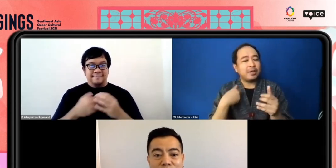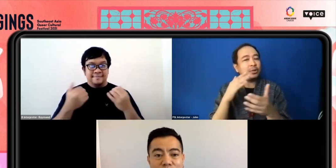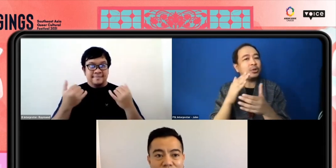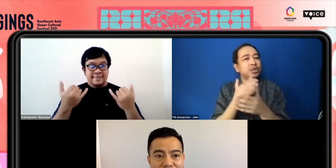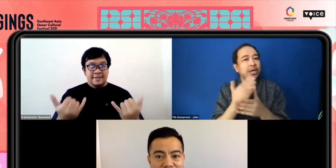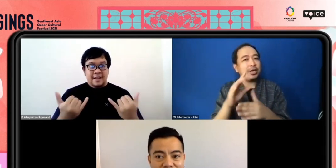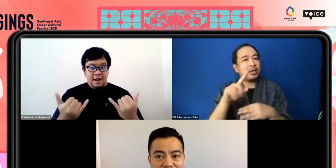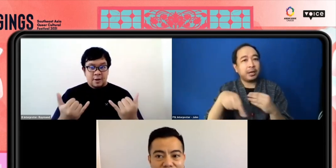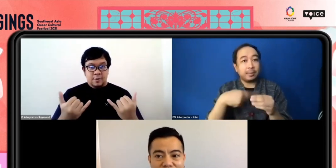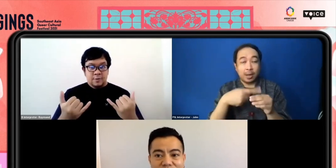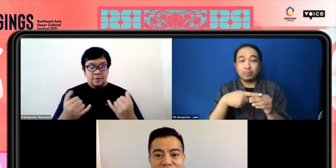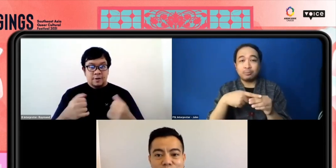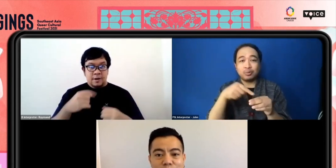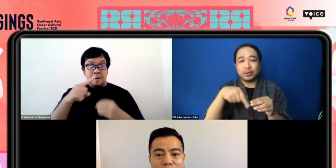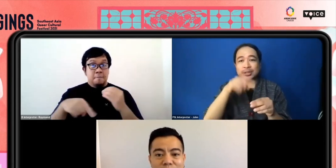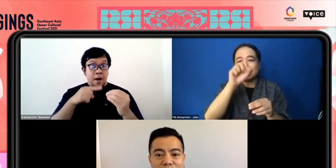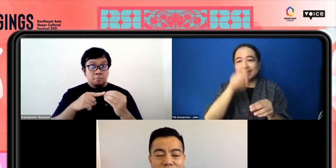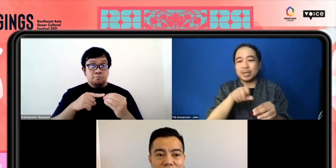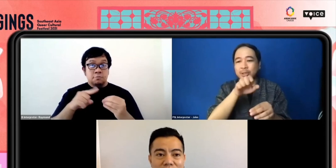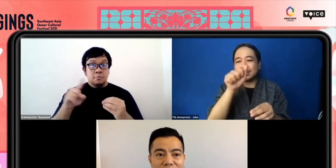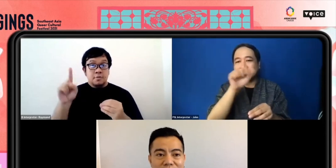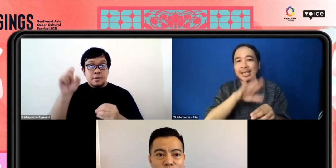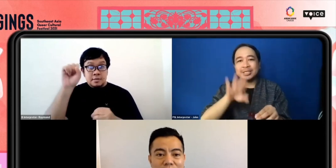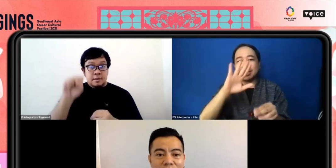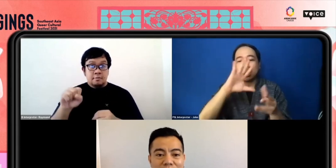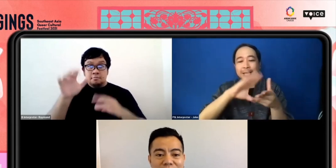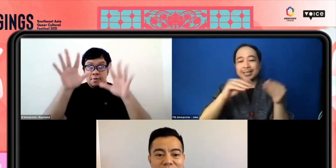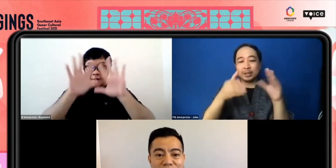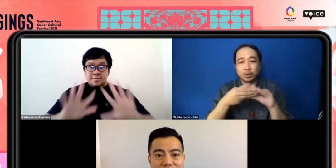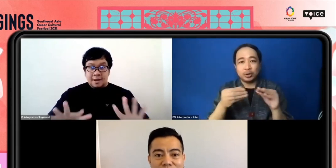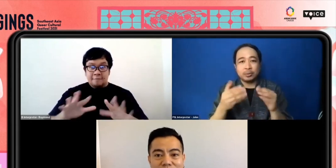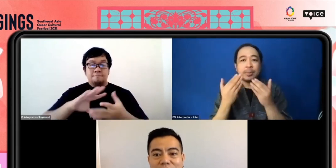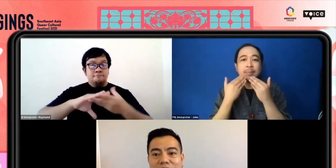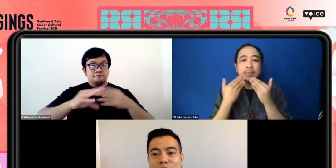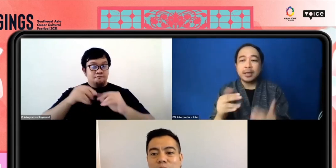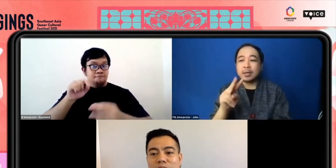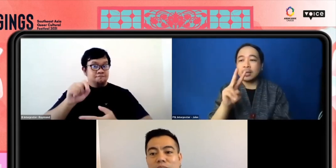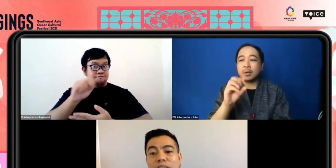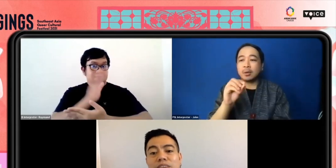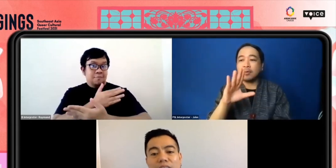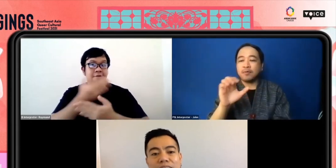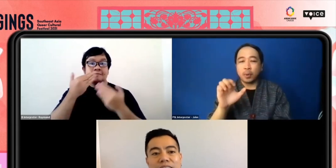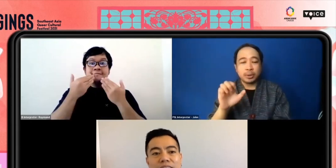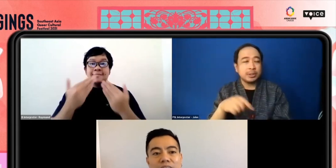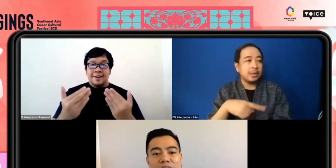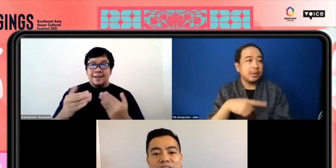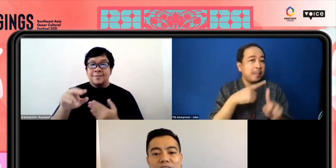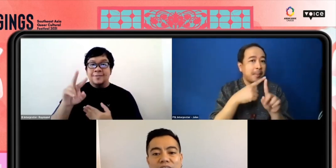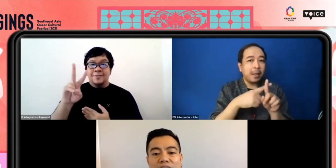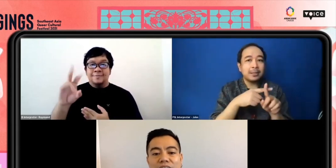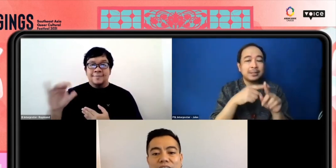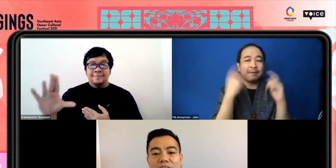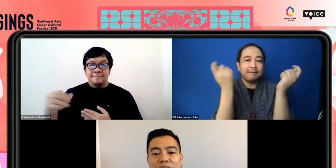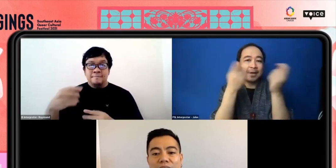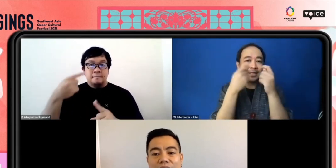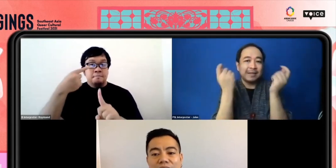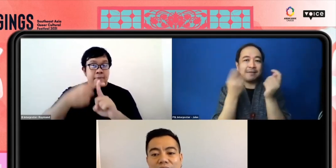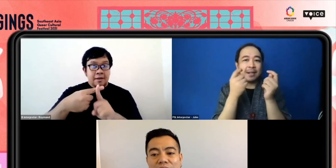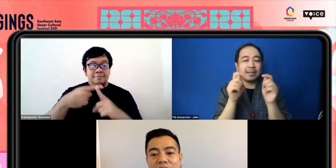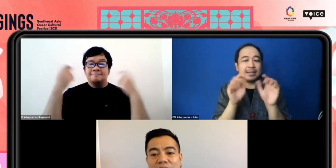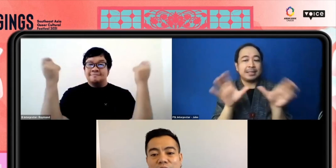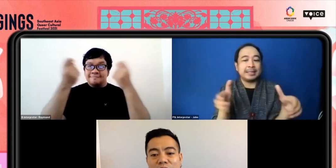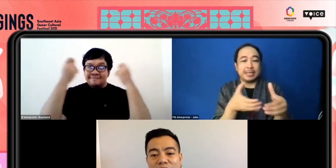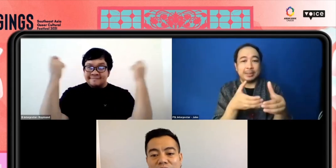thank Voice for their support, as well as the festival team, including Ryan, Ivanka,